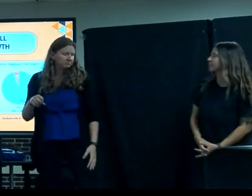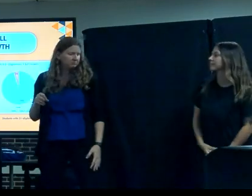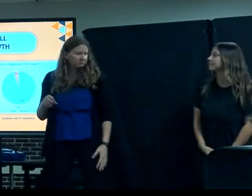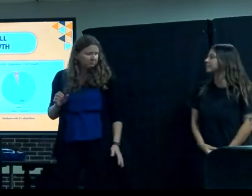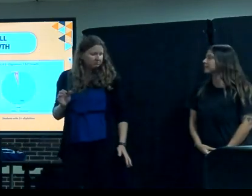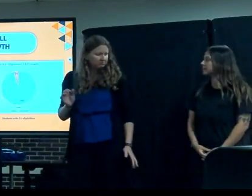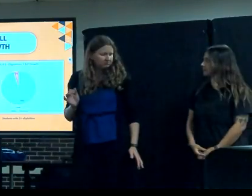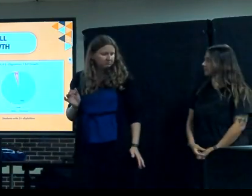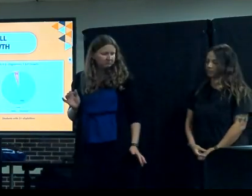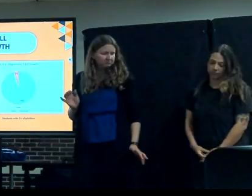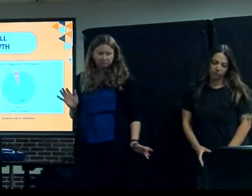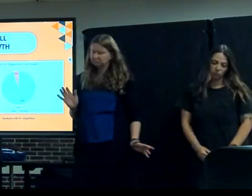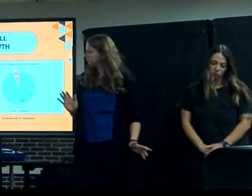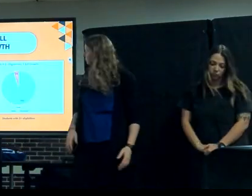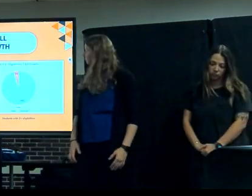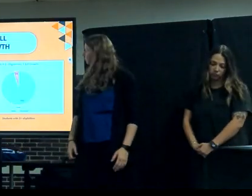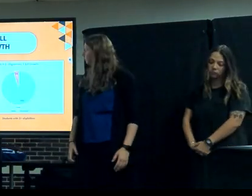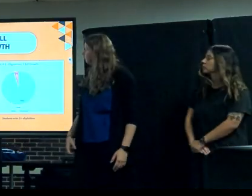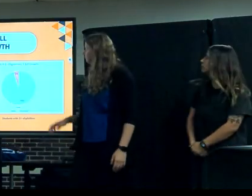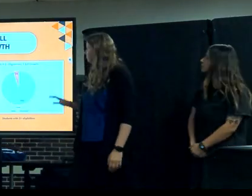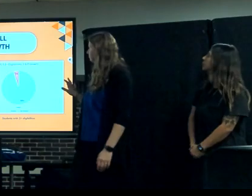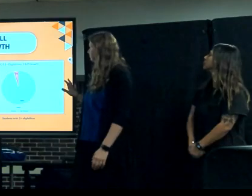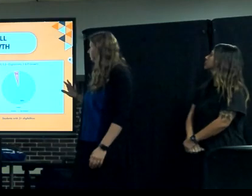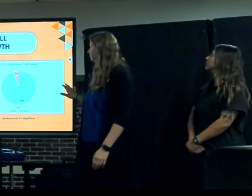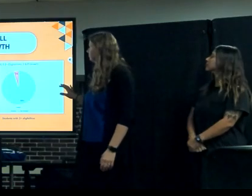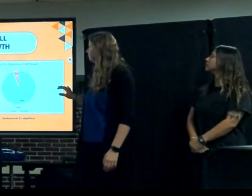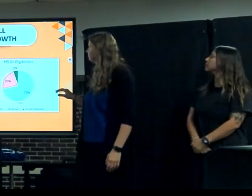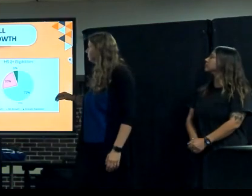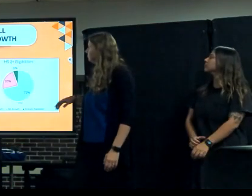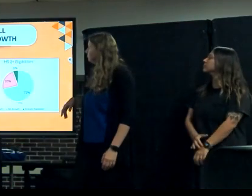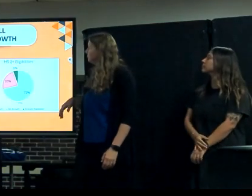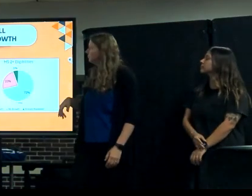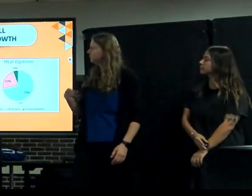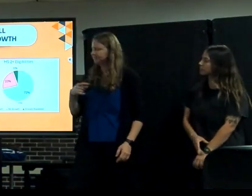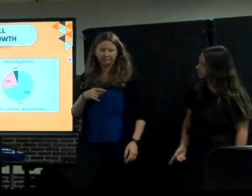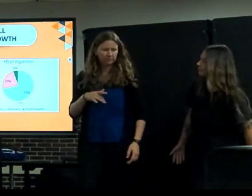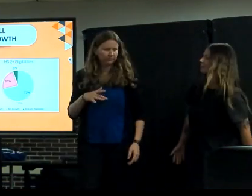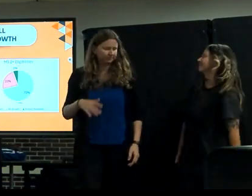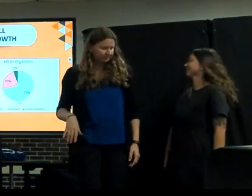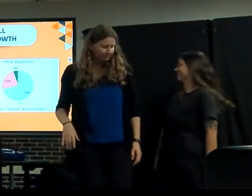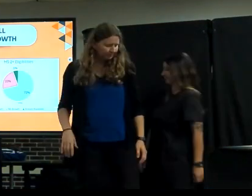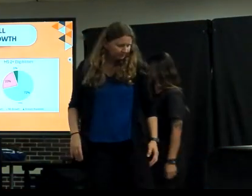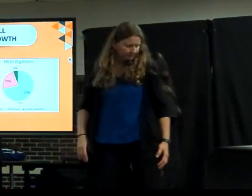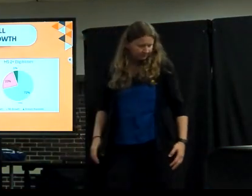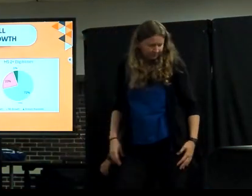and language impairment. That could be some examples of those.